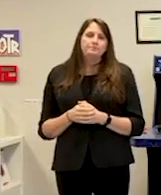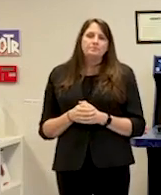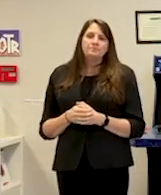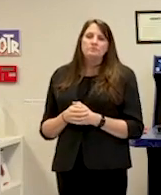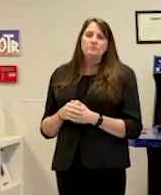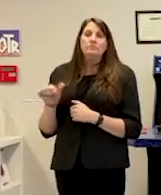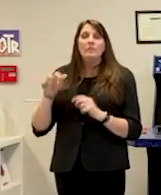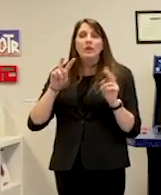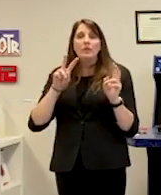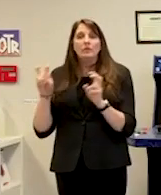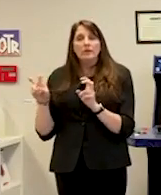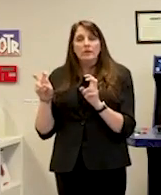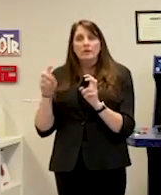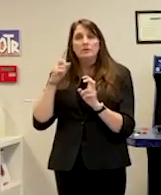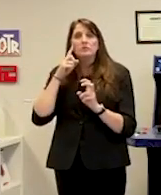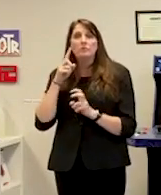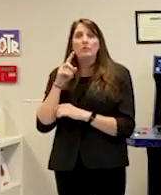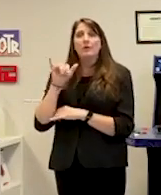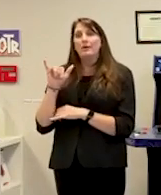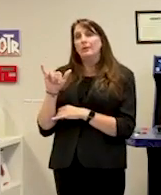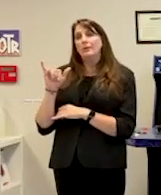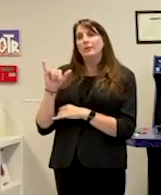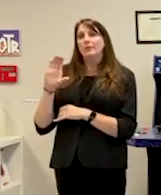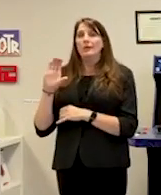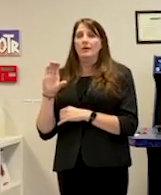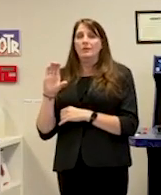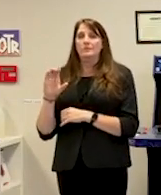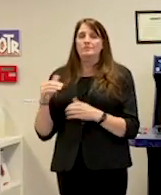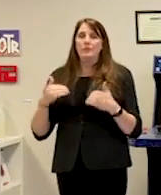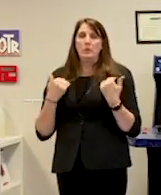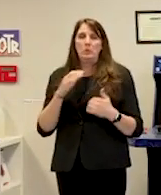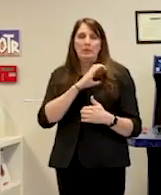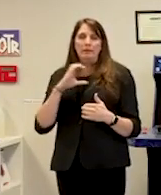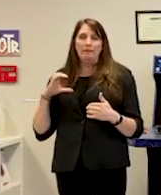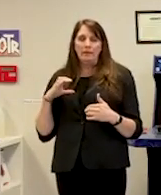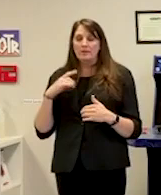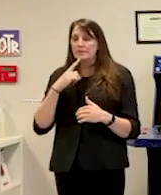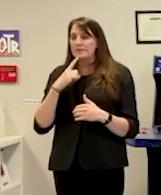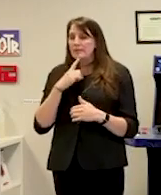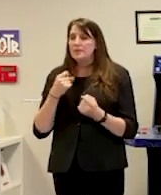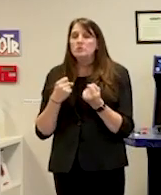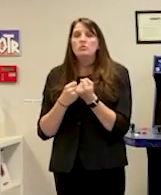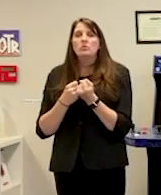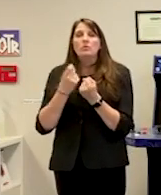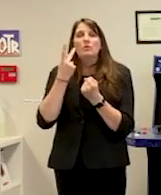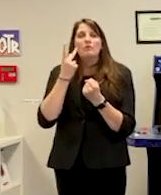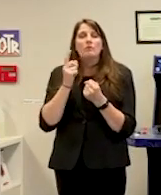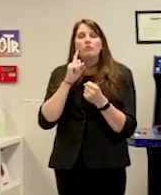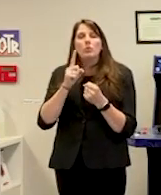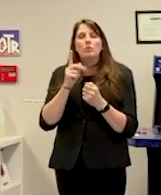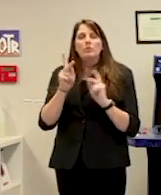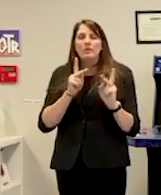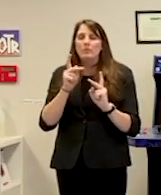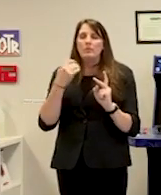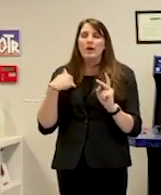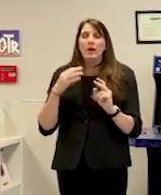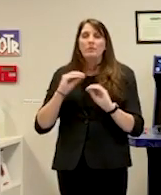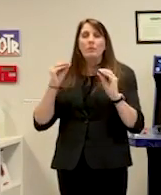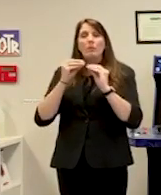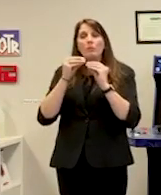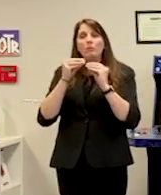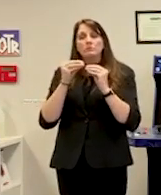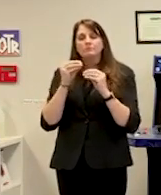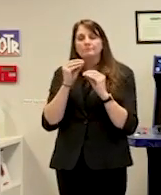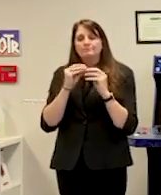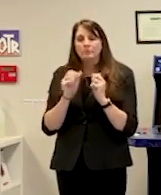Other issues that the Youth Council outlined include support for the unhoused population, addressing climate change,